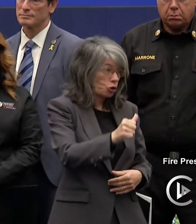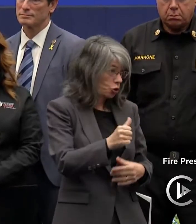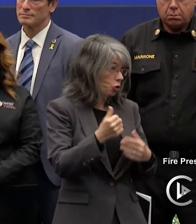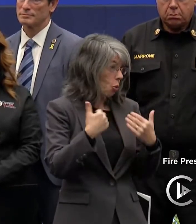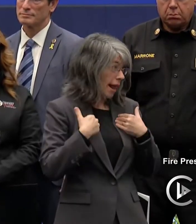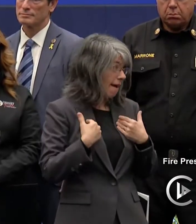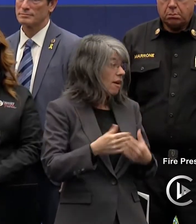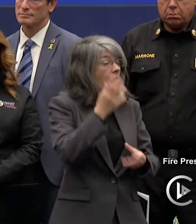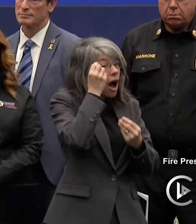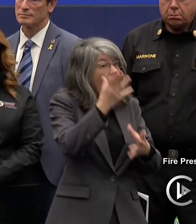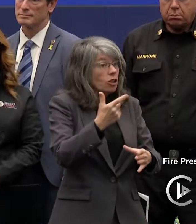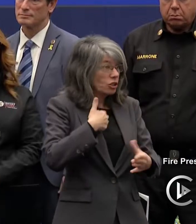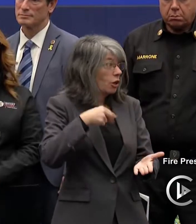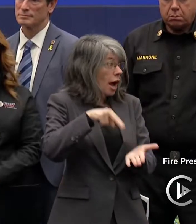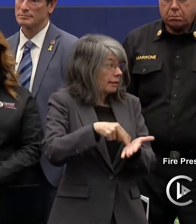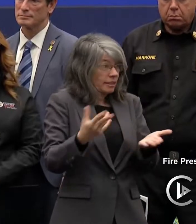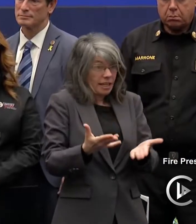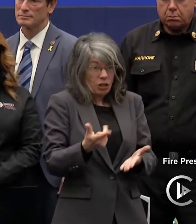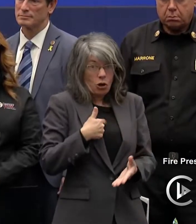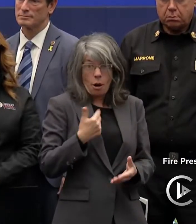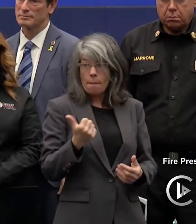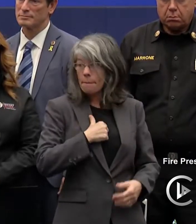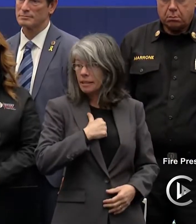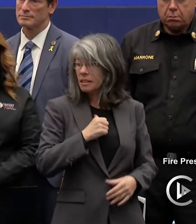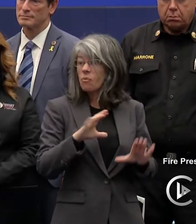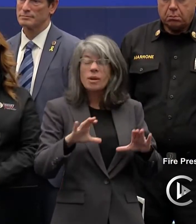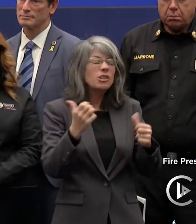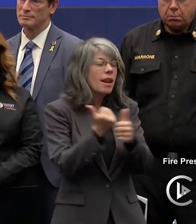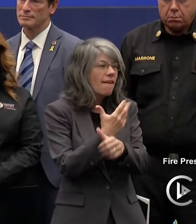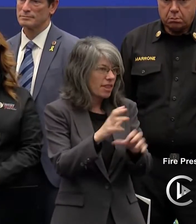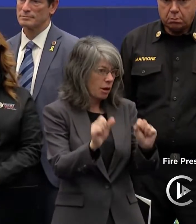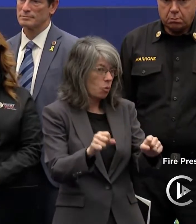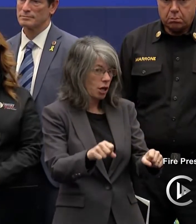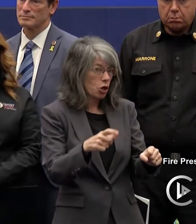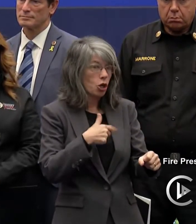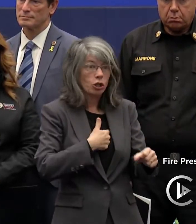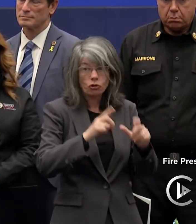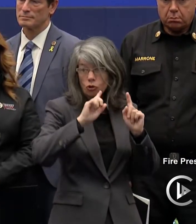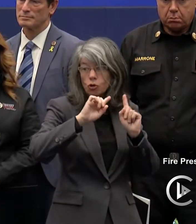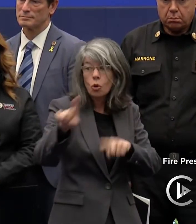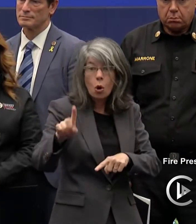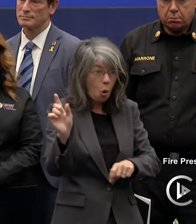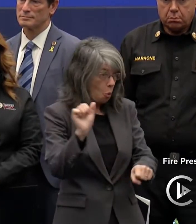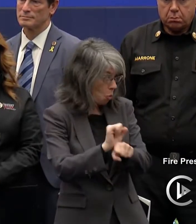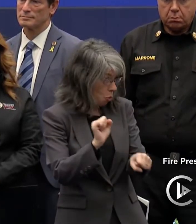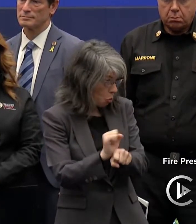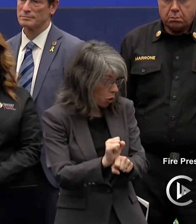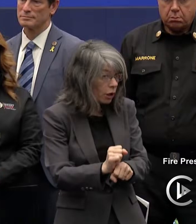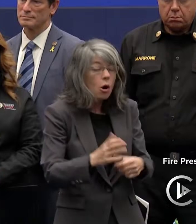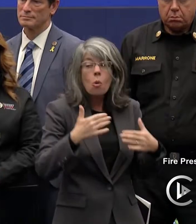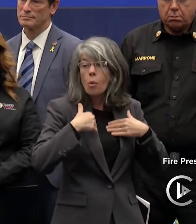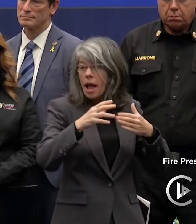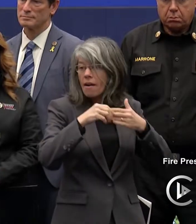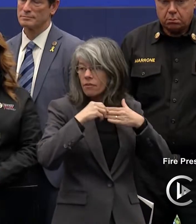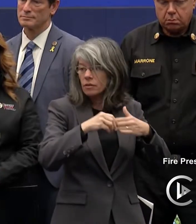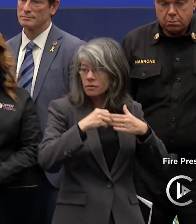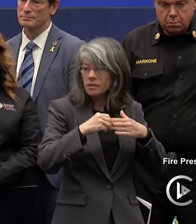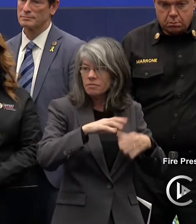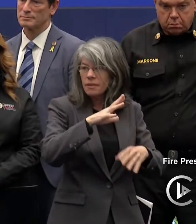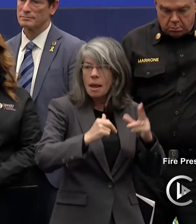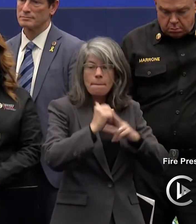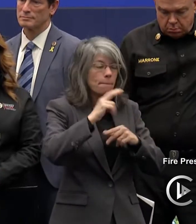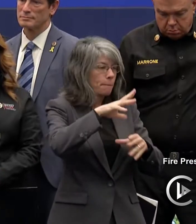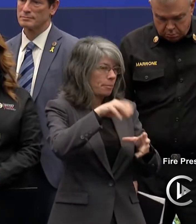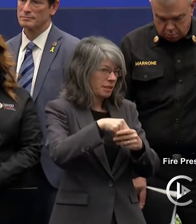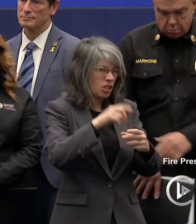can tell you and stand before you, we did everything in our capability to surge where we could. We had the flexibility built into the